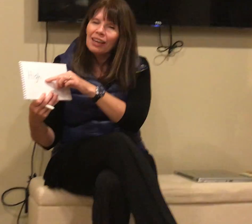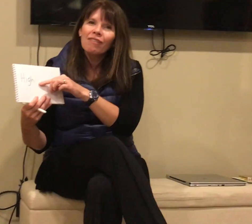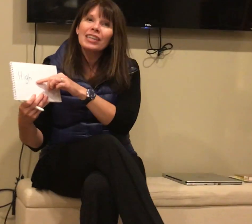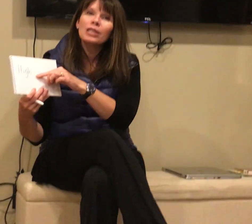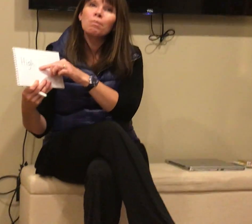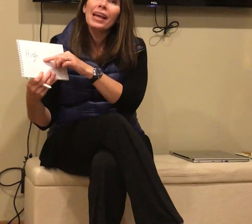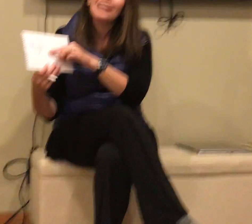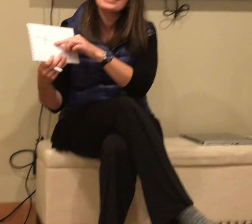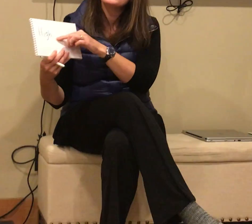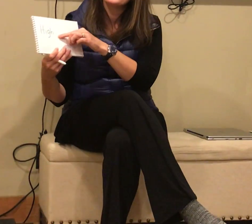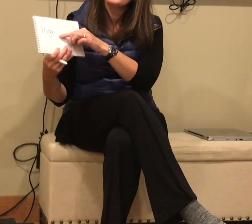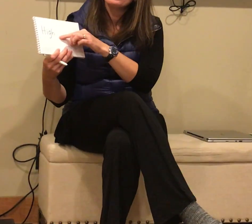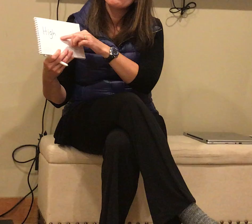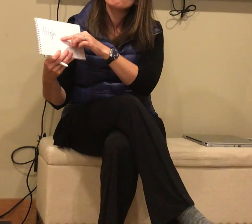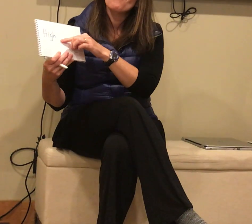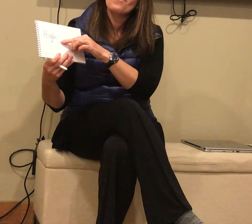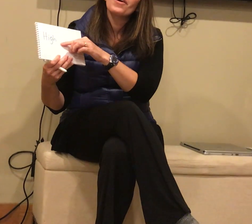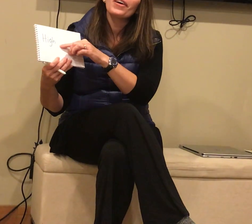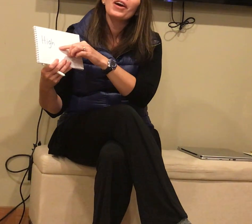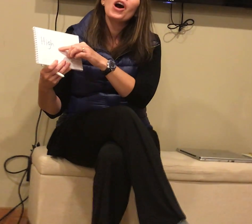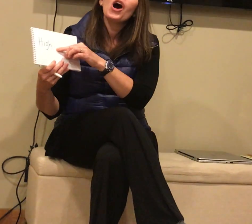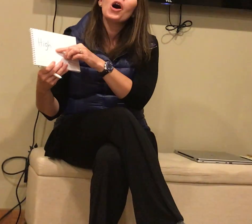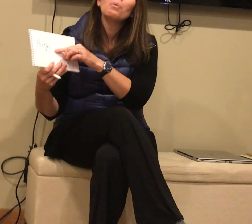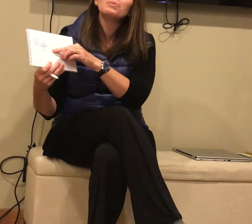a space for hopes.